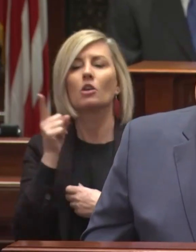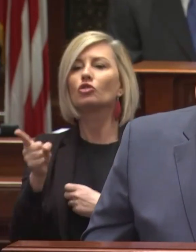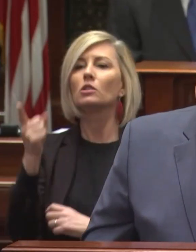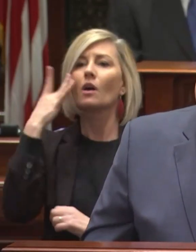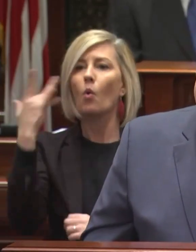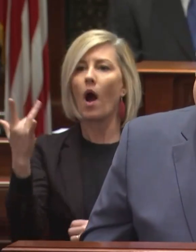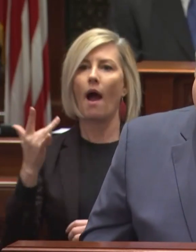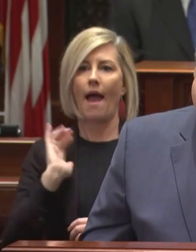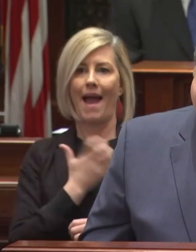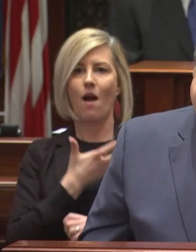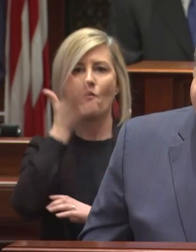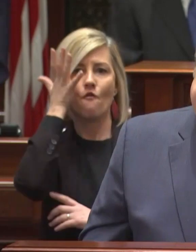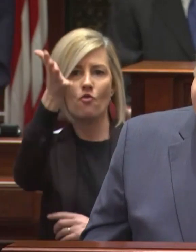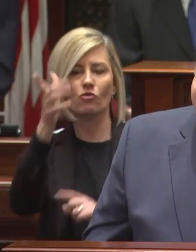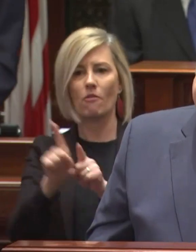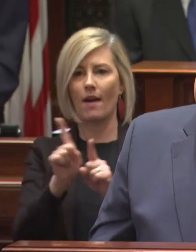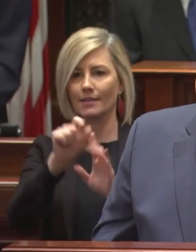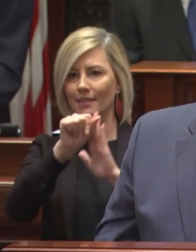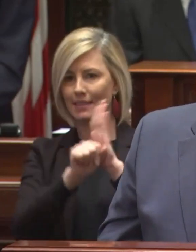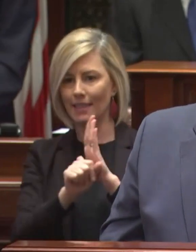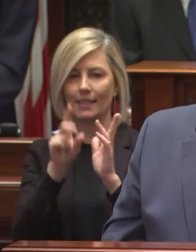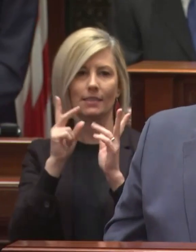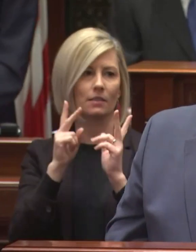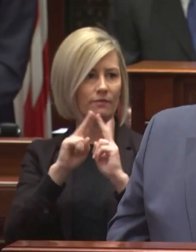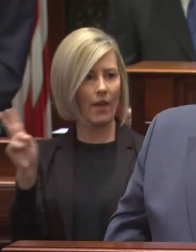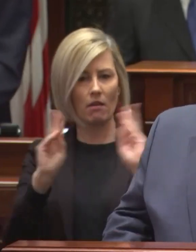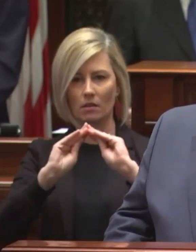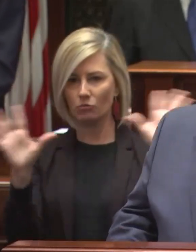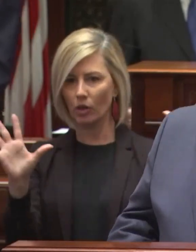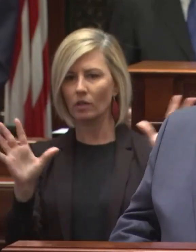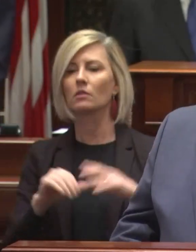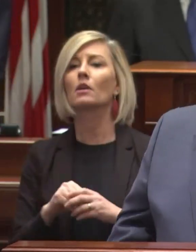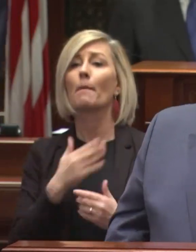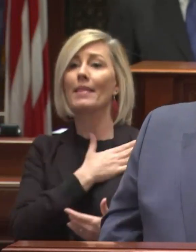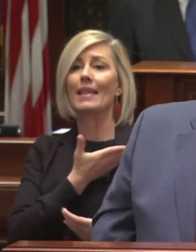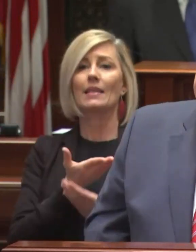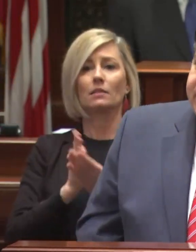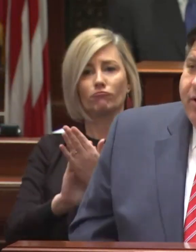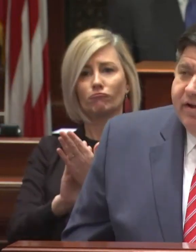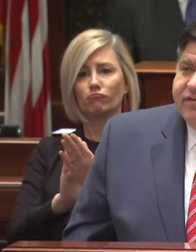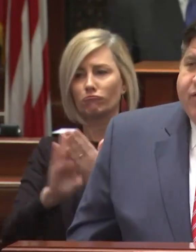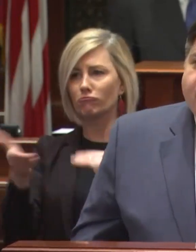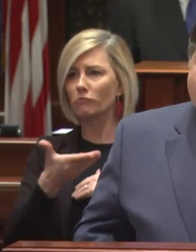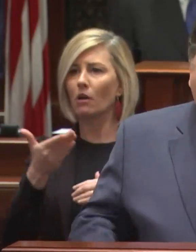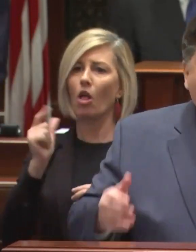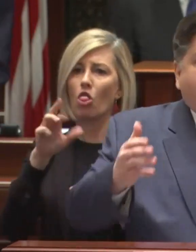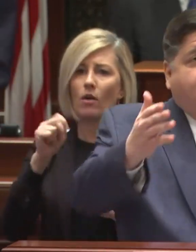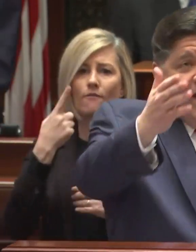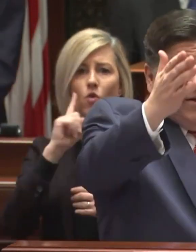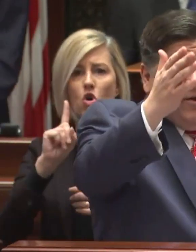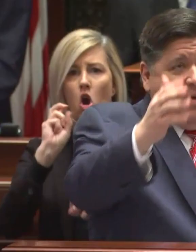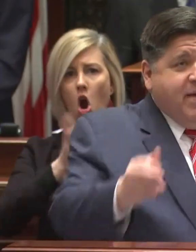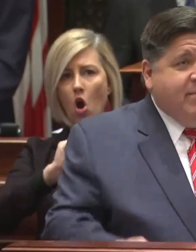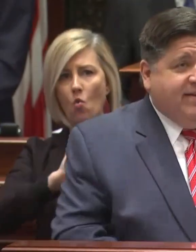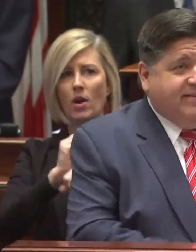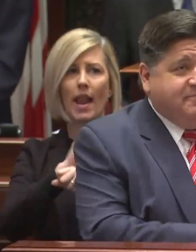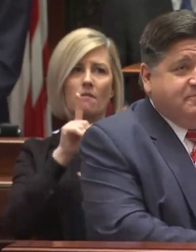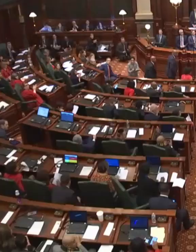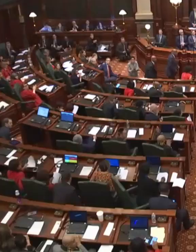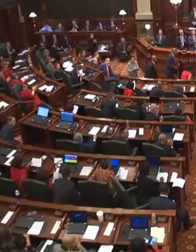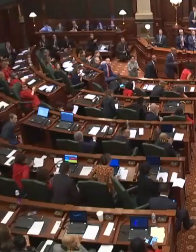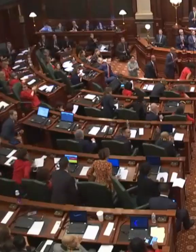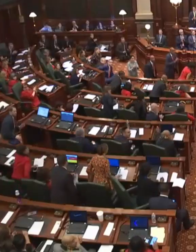why our future as a state is so bright. Please give Lauren a round of applause for her hard work and her